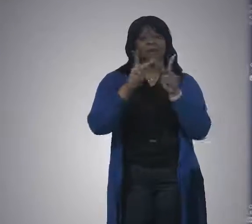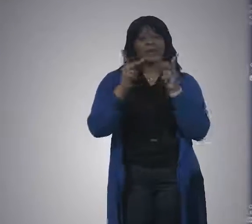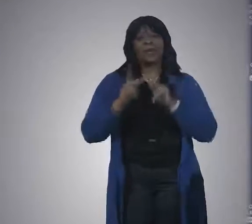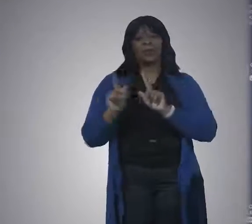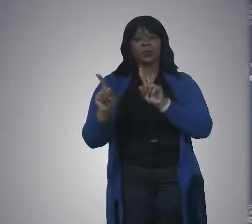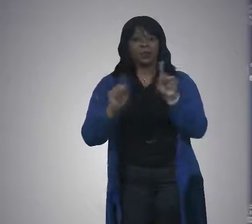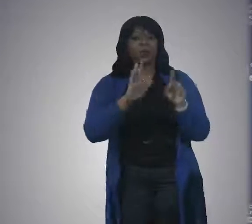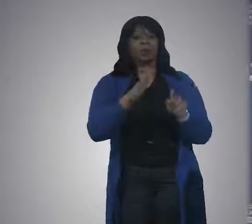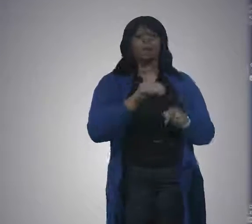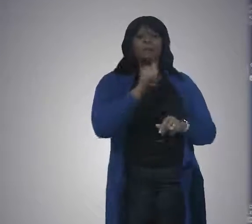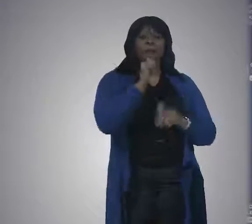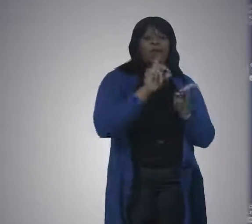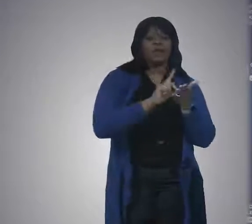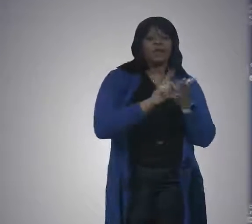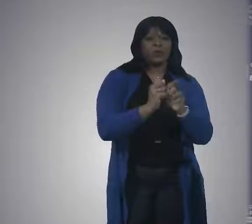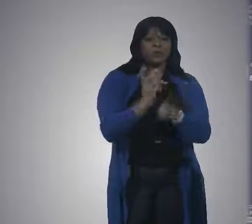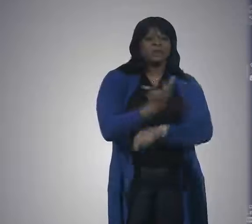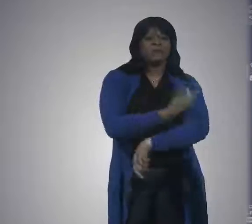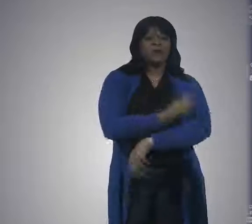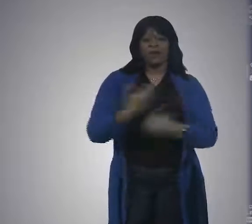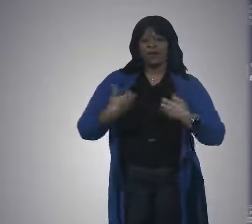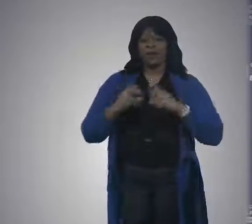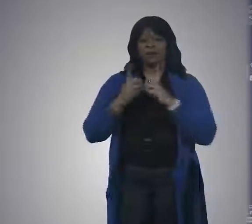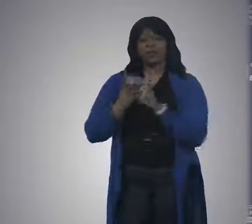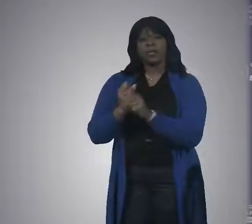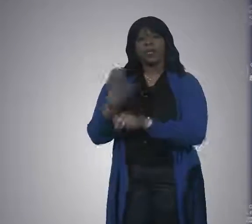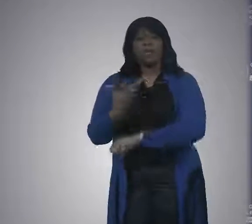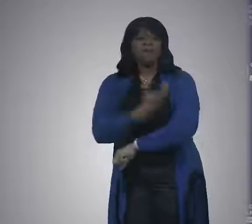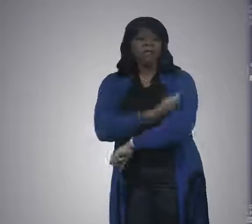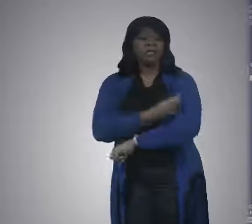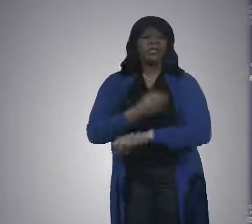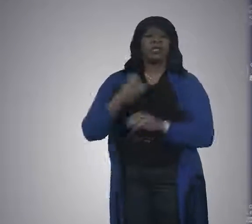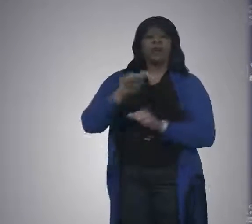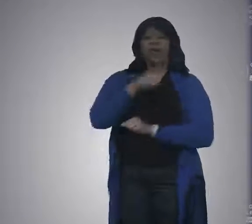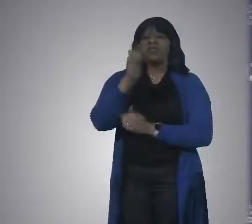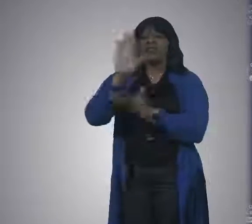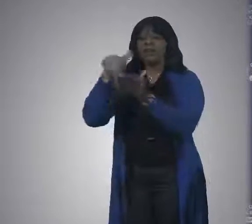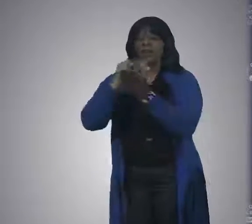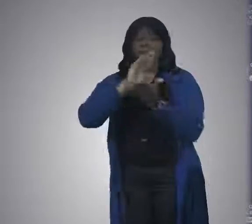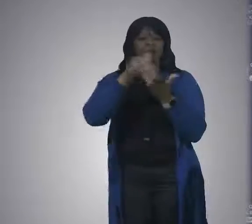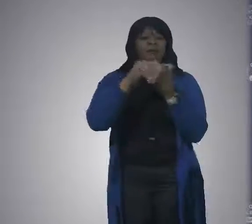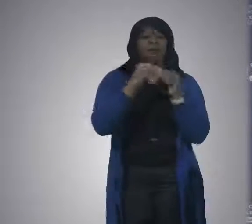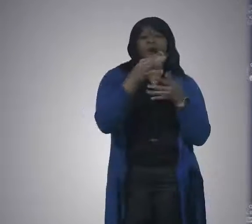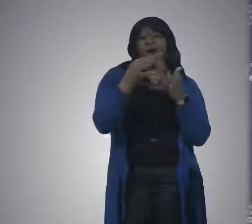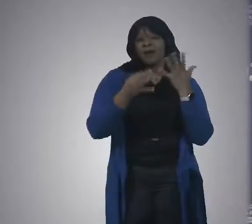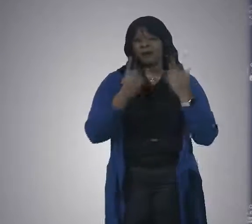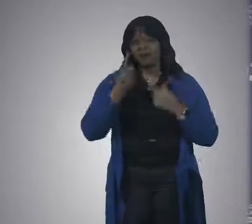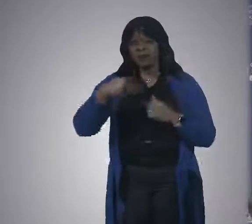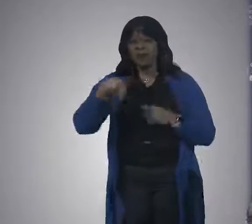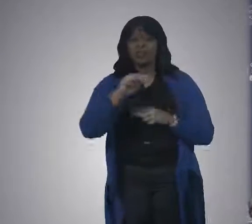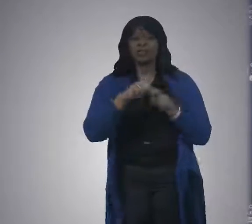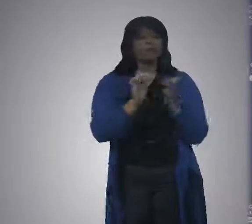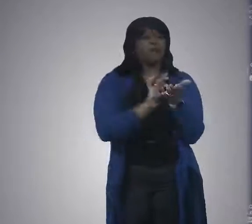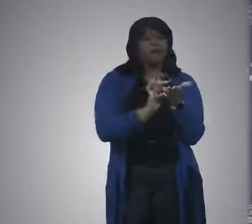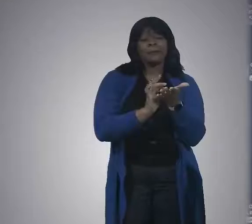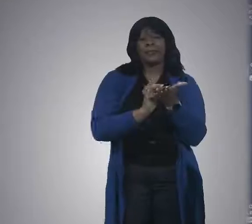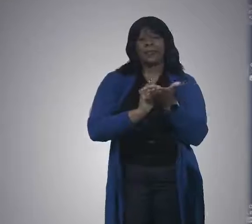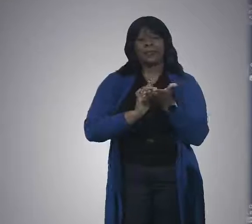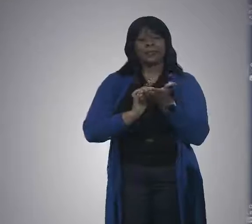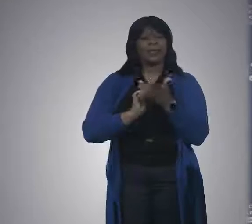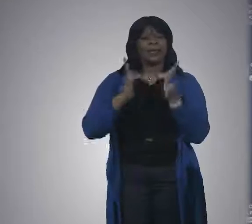their private doctor, to the health department, to other sites, to the